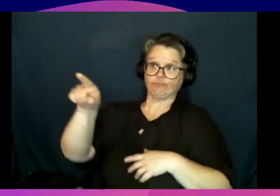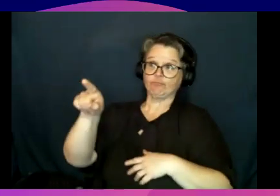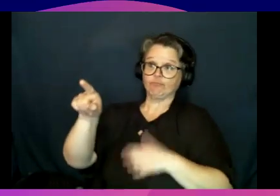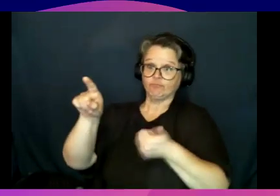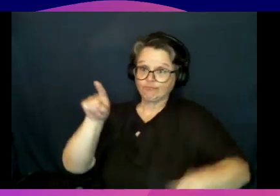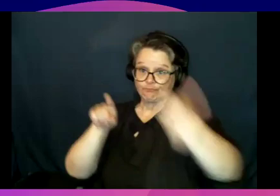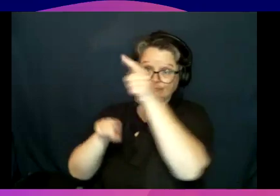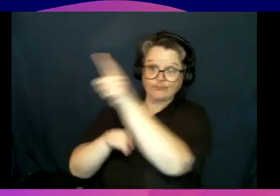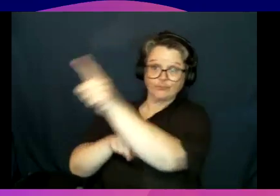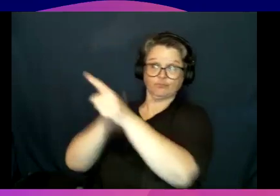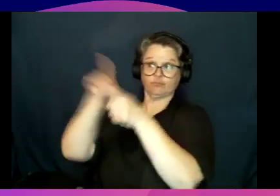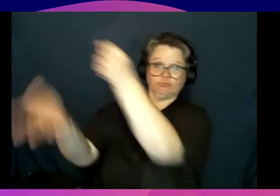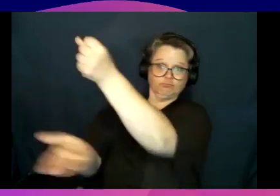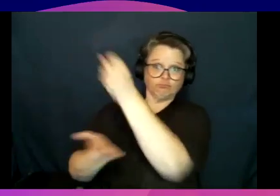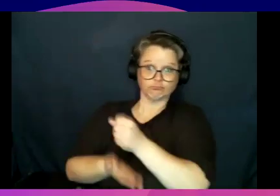is.